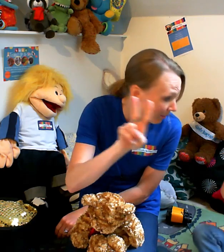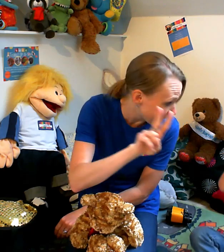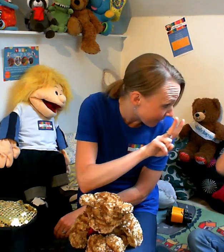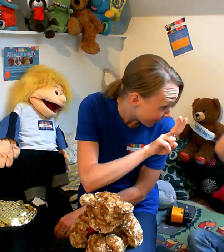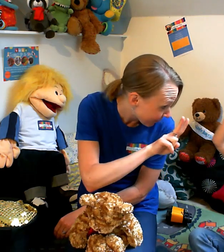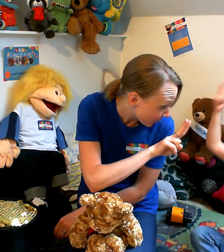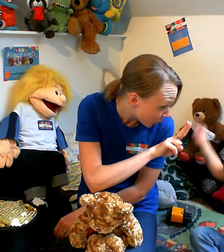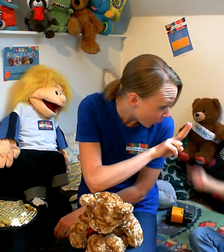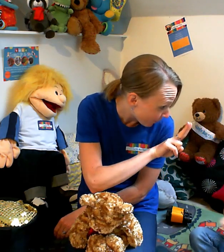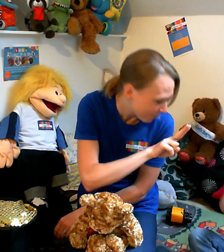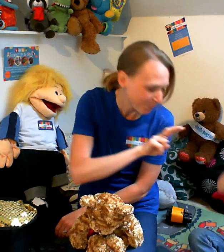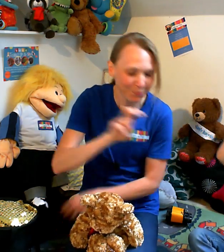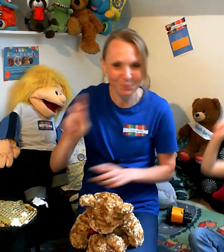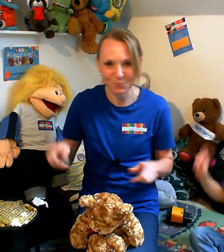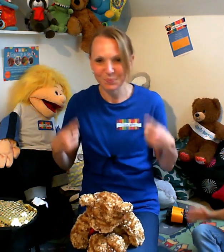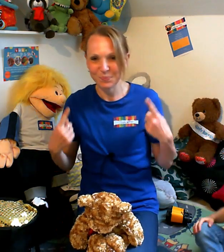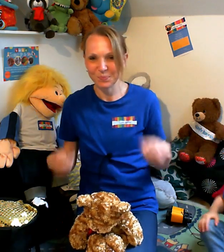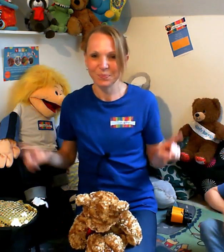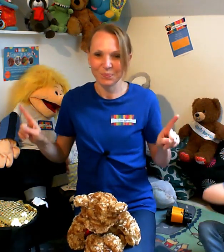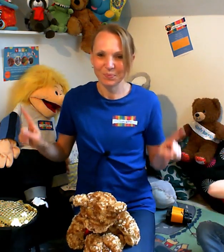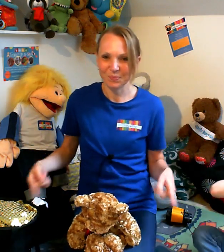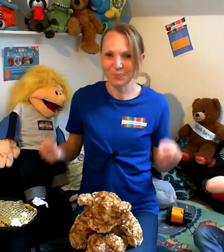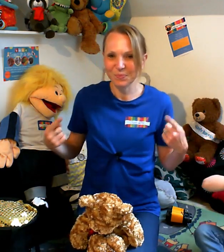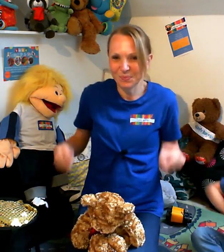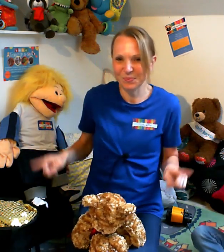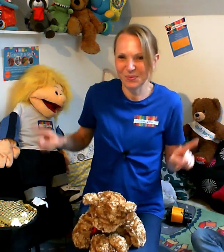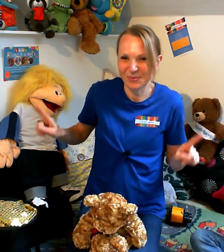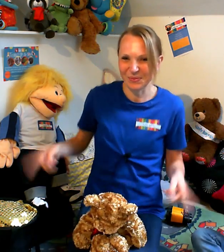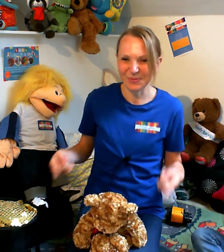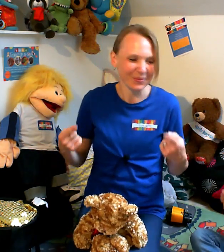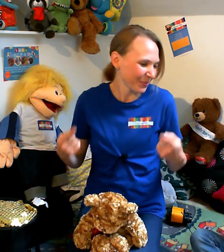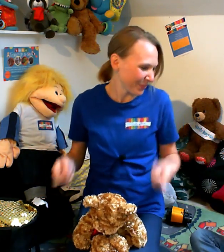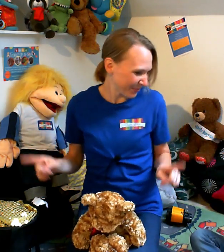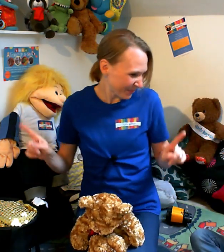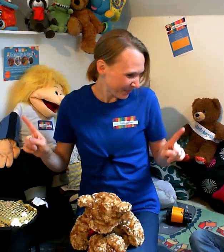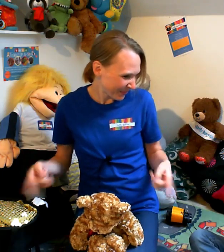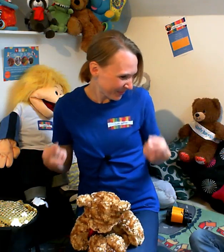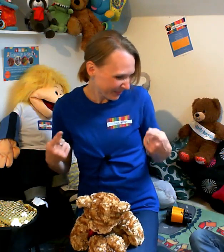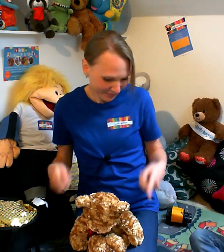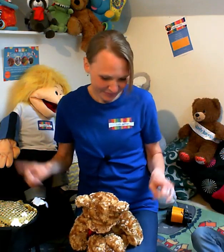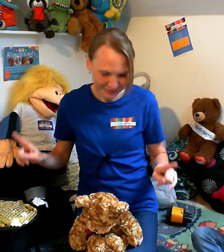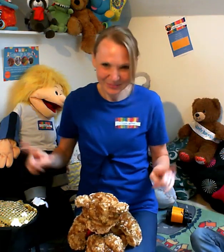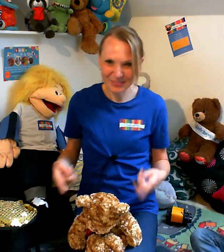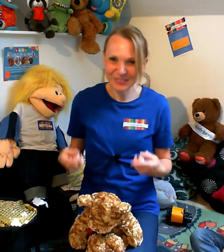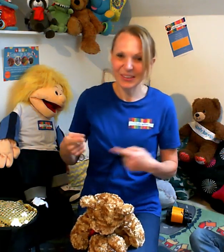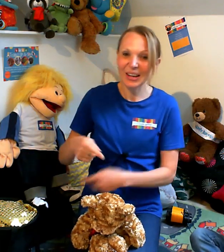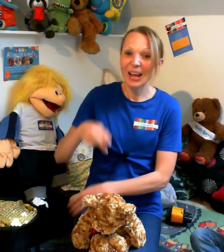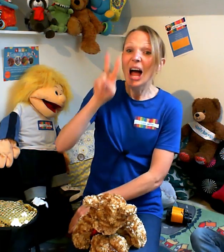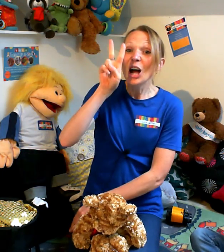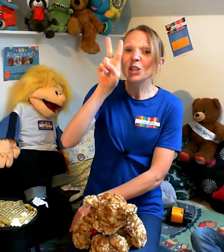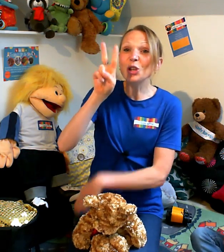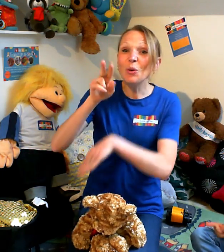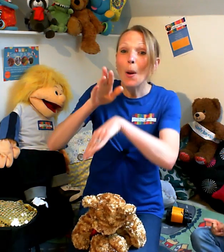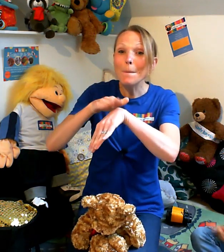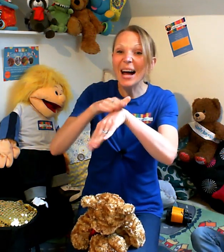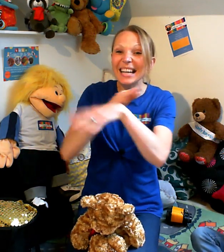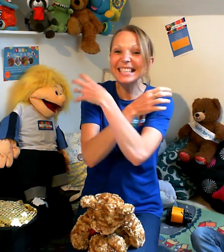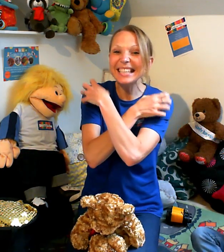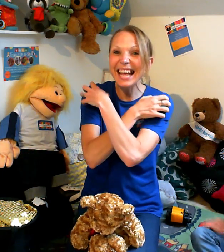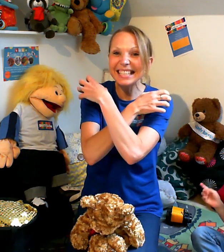ready? Two bad